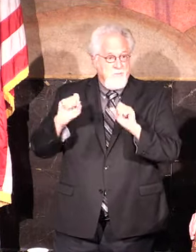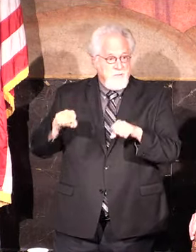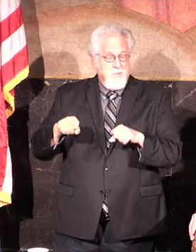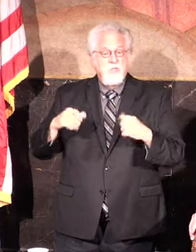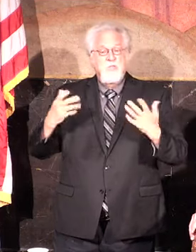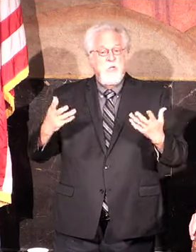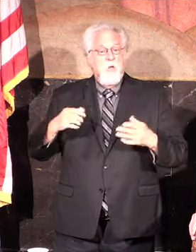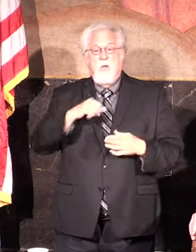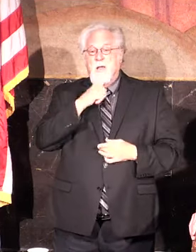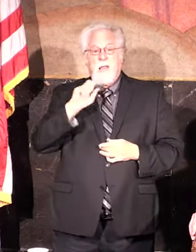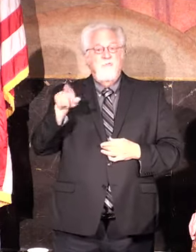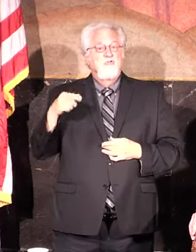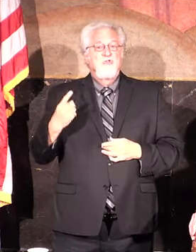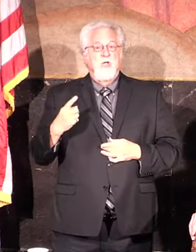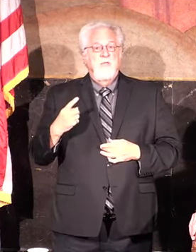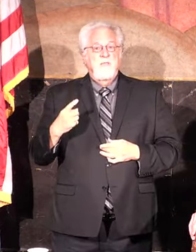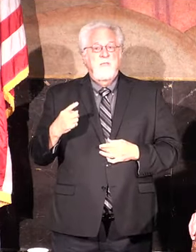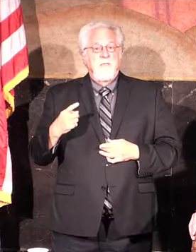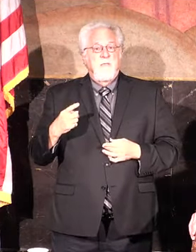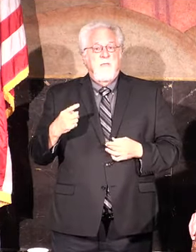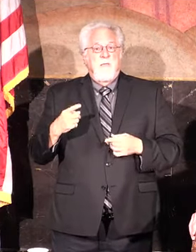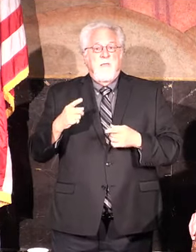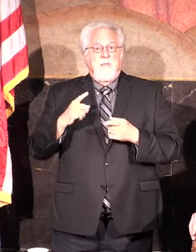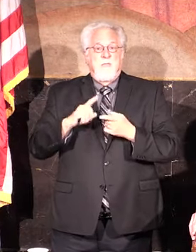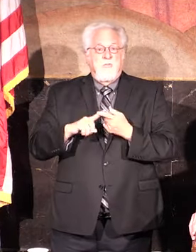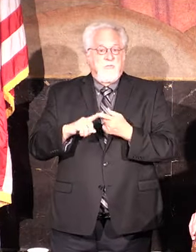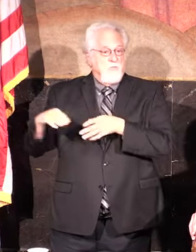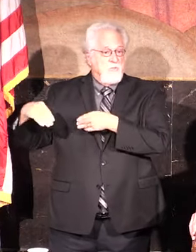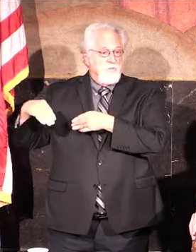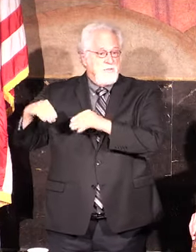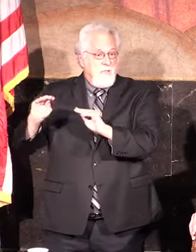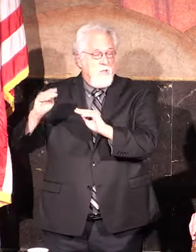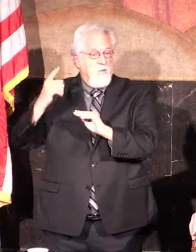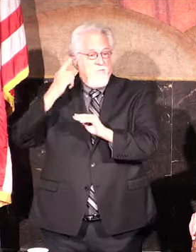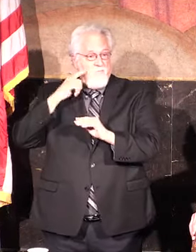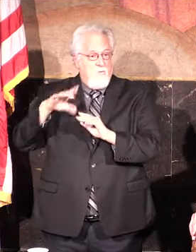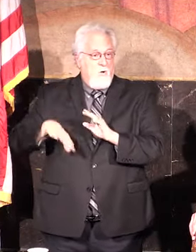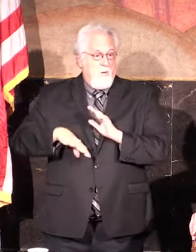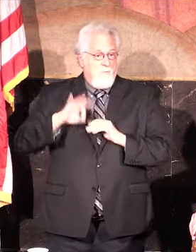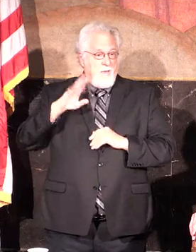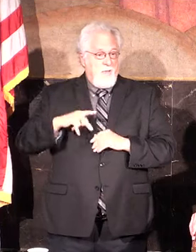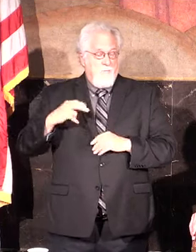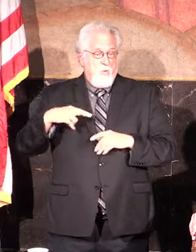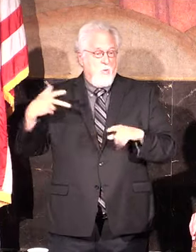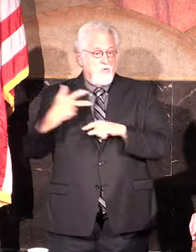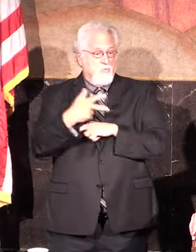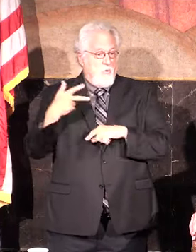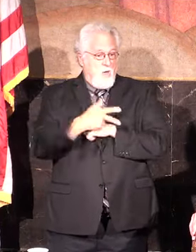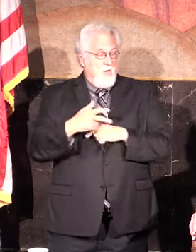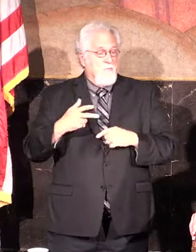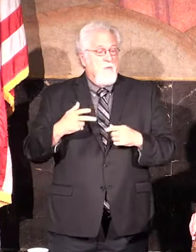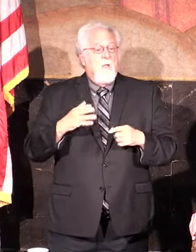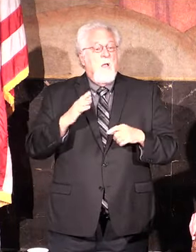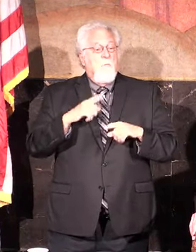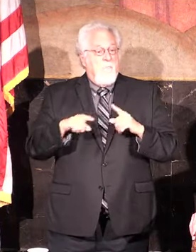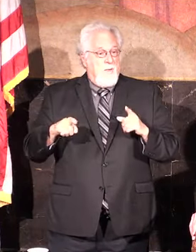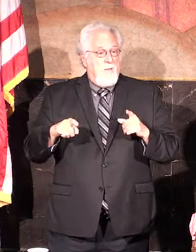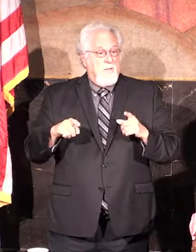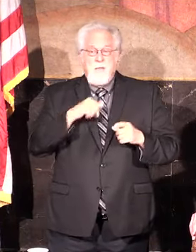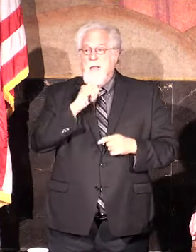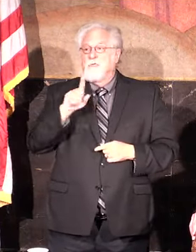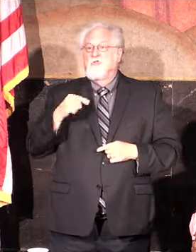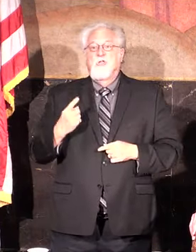it wasn't just the ability to engage in sales for pickup or drive-through. It wasn't